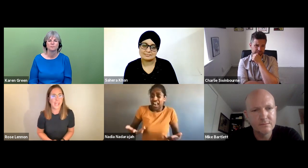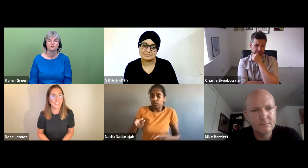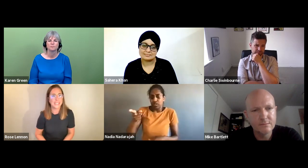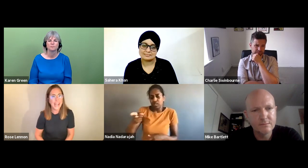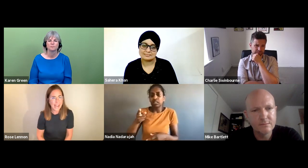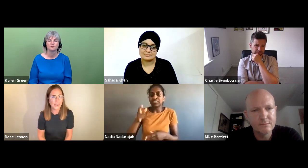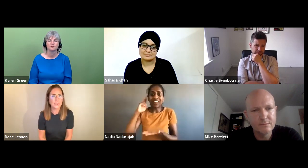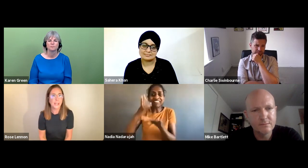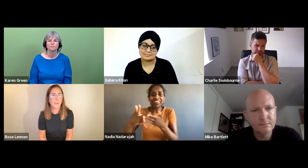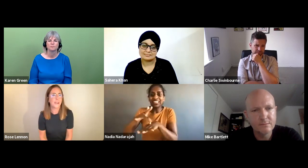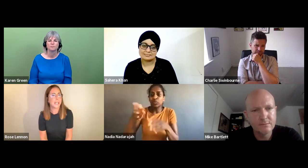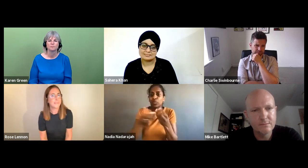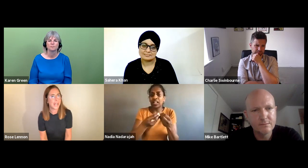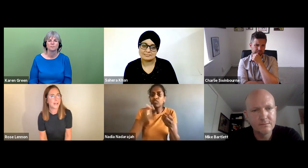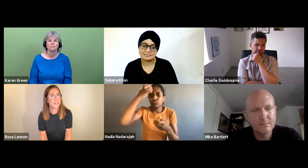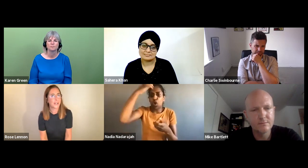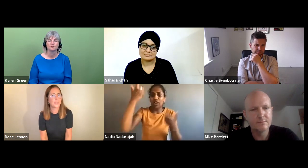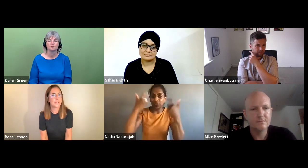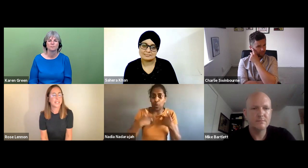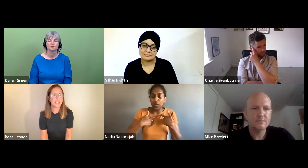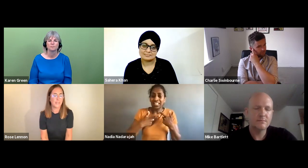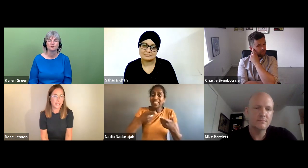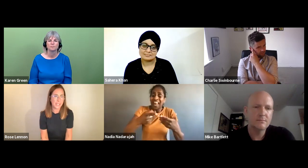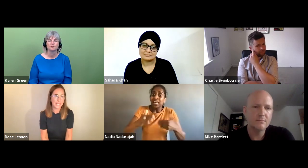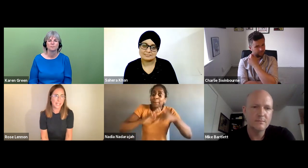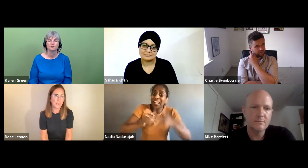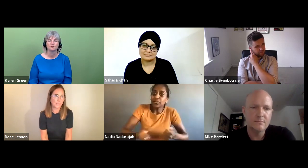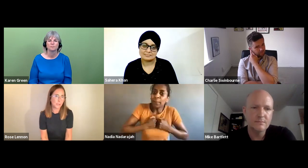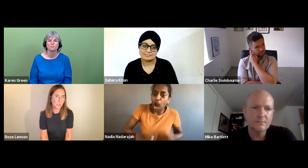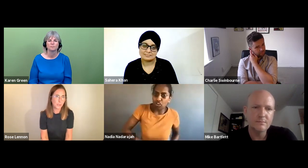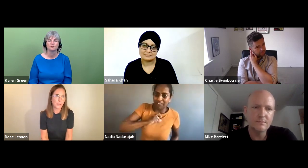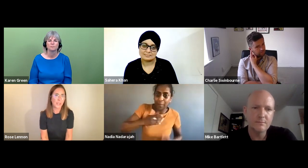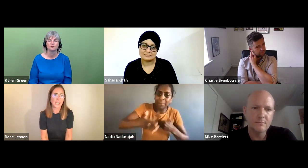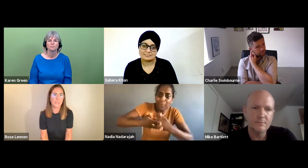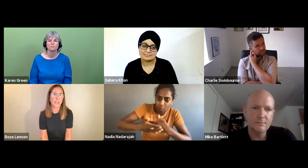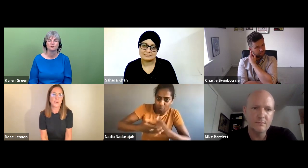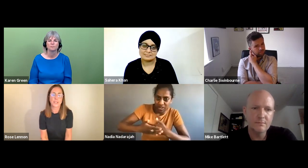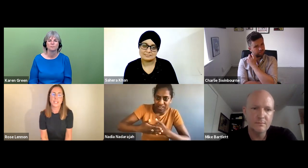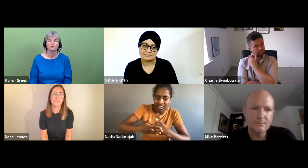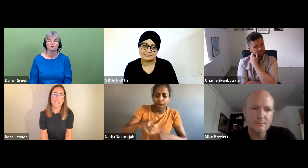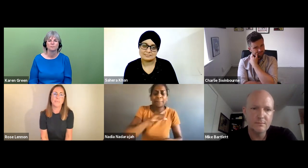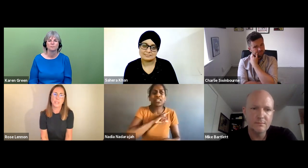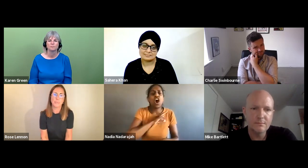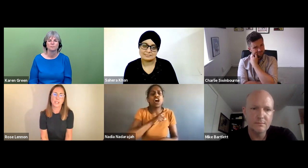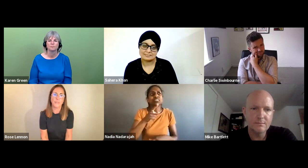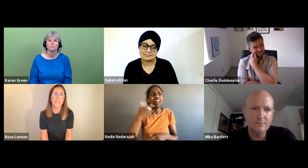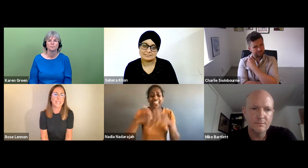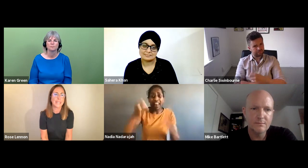way. And now, where I am now, so Definitely Theatre with the Royal Court, that gave me a course that really built my confidence